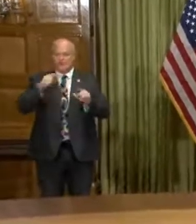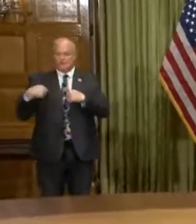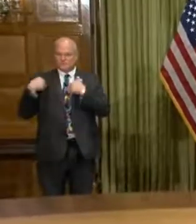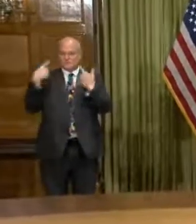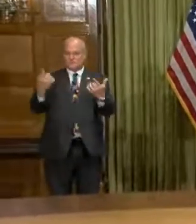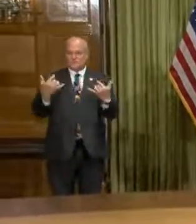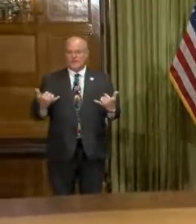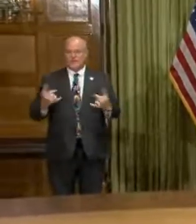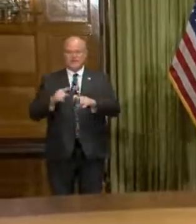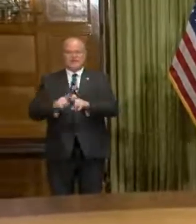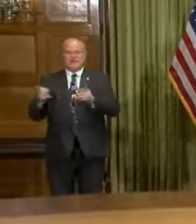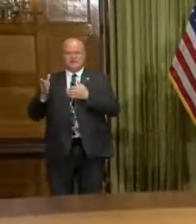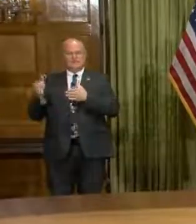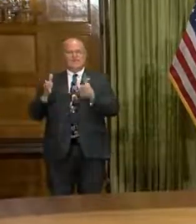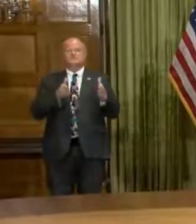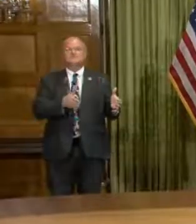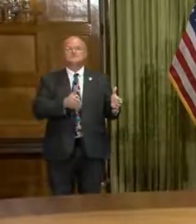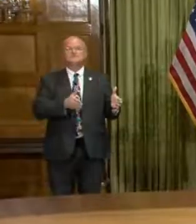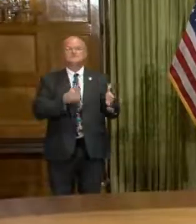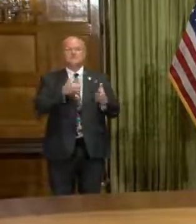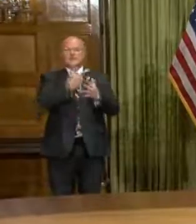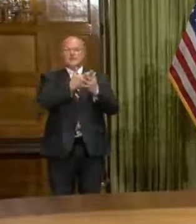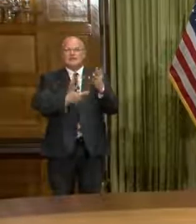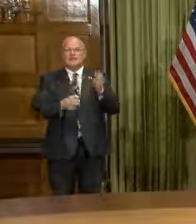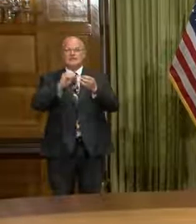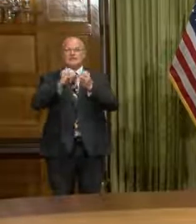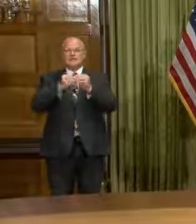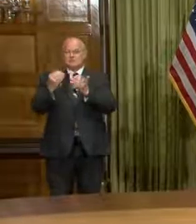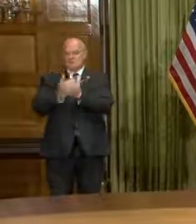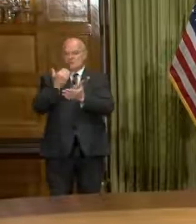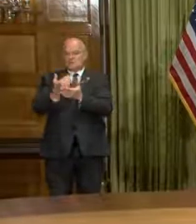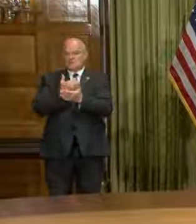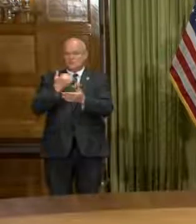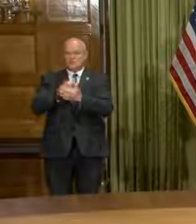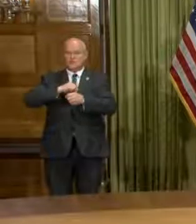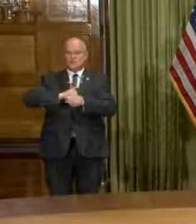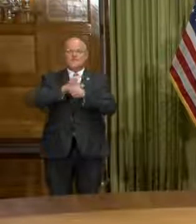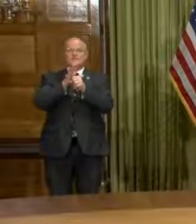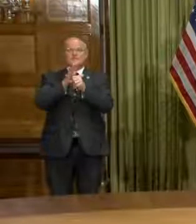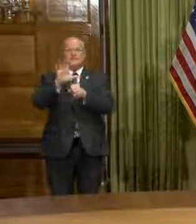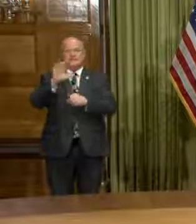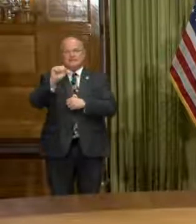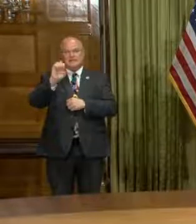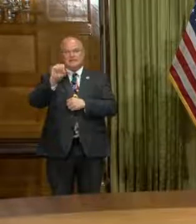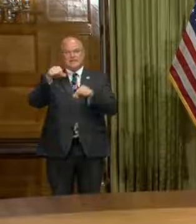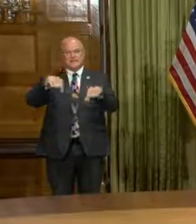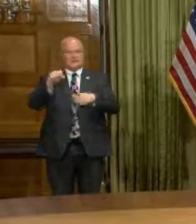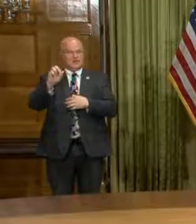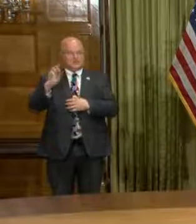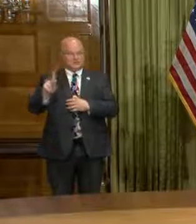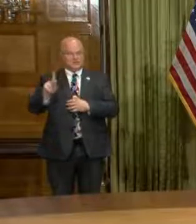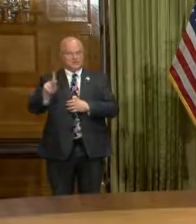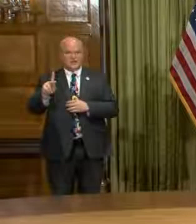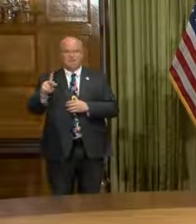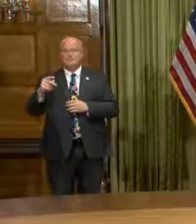are in a different fashion. These are the number of new COVID-19 cases in Arkansas, and